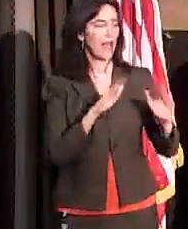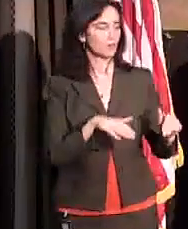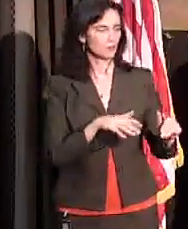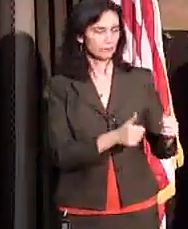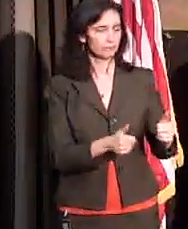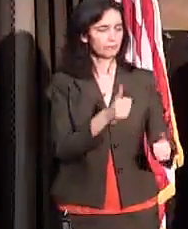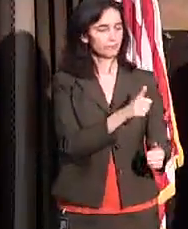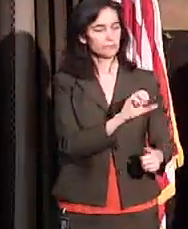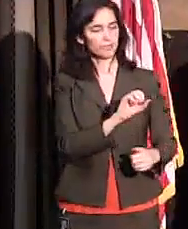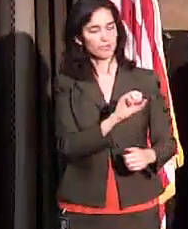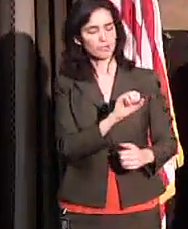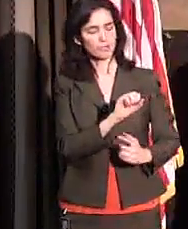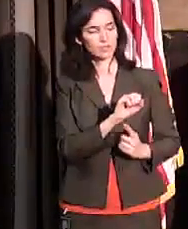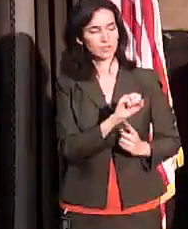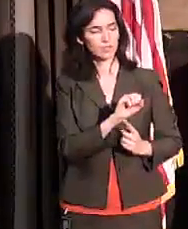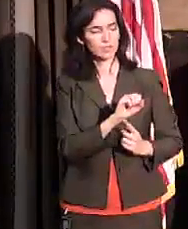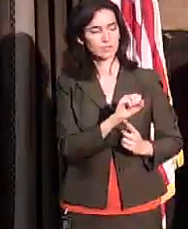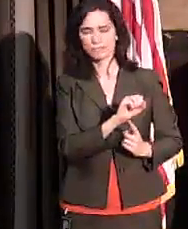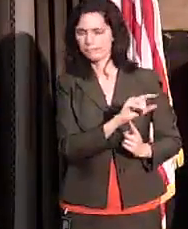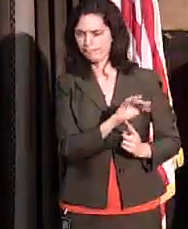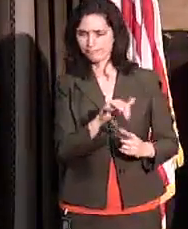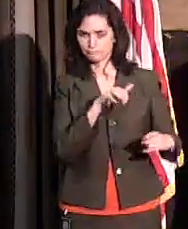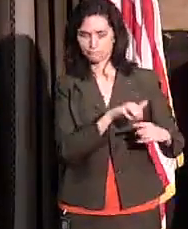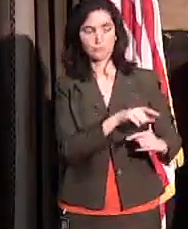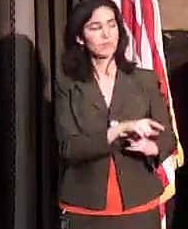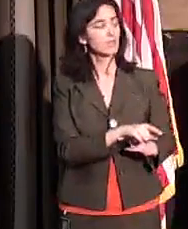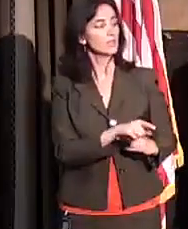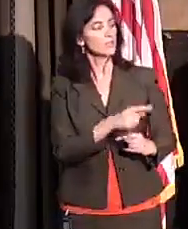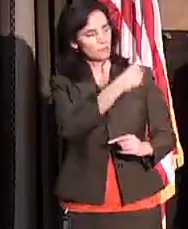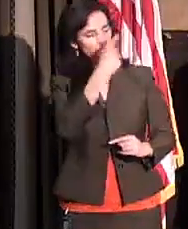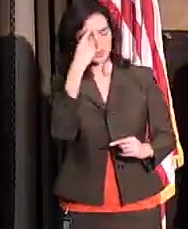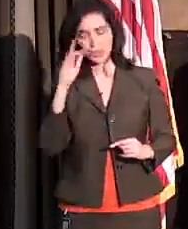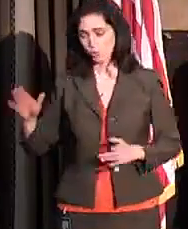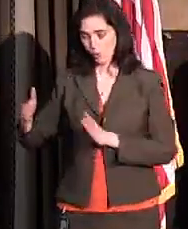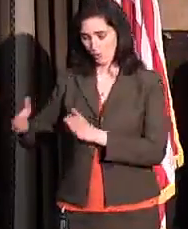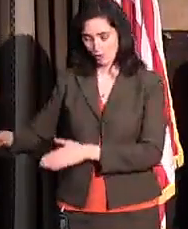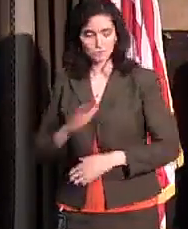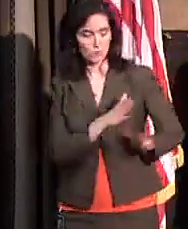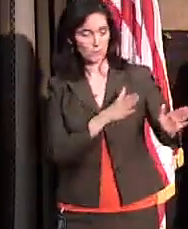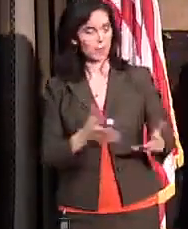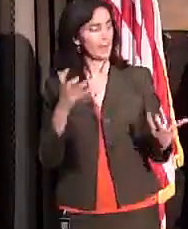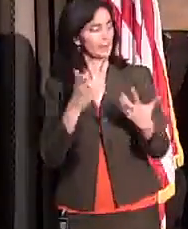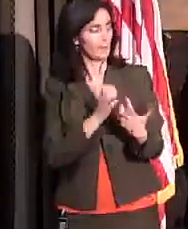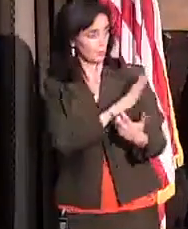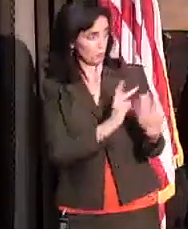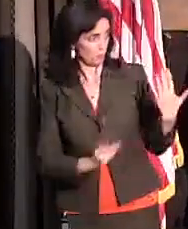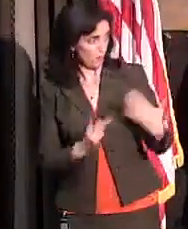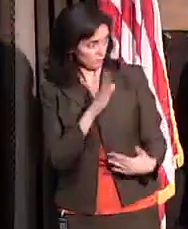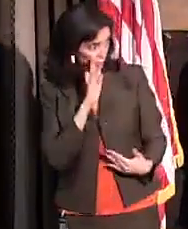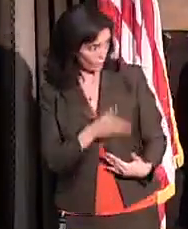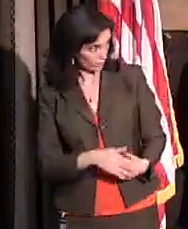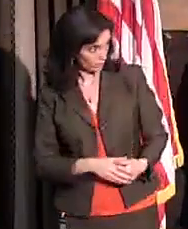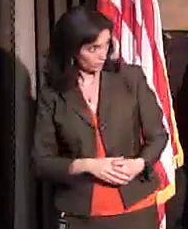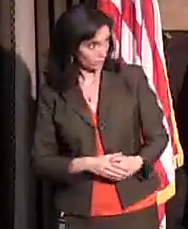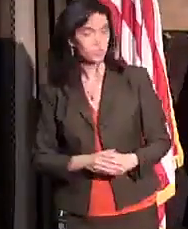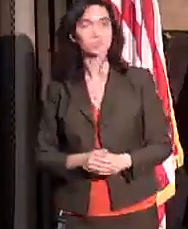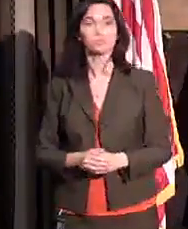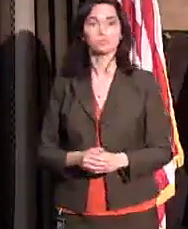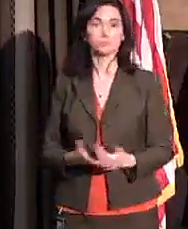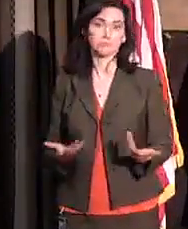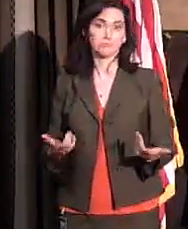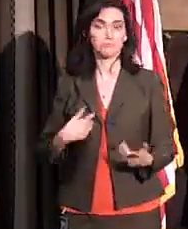this plan will align with their priorities for how to spend this money, or where do you think there could be some disagreements? Well, I'm